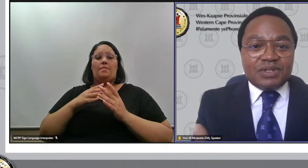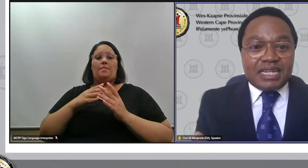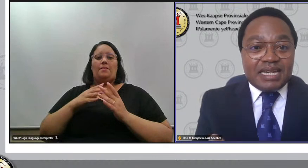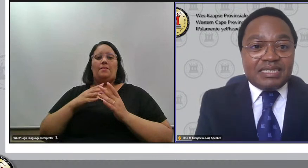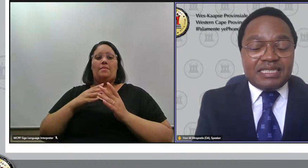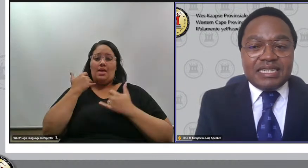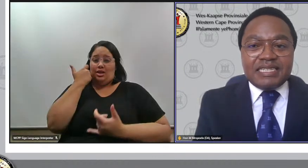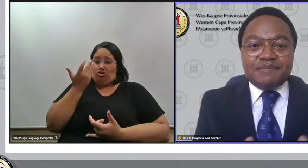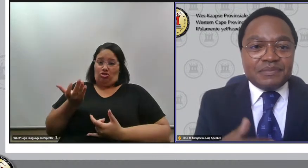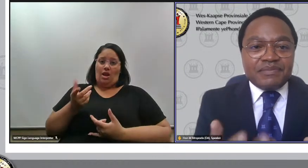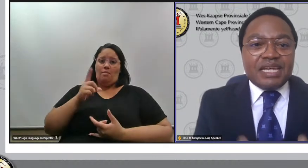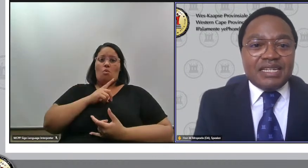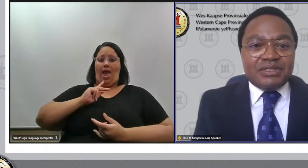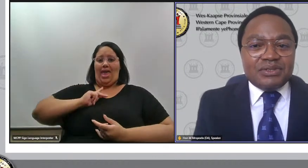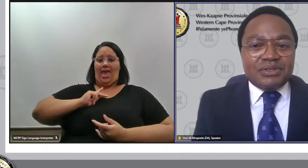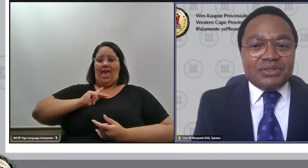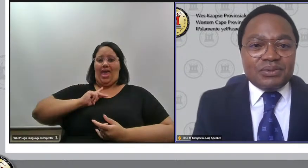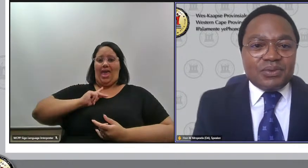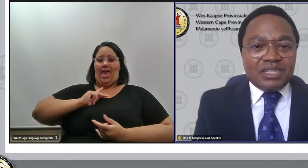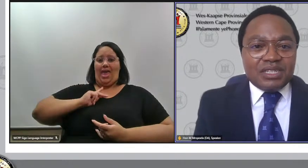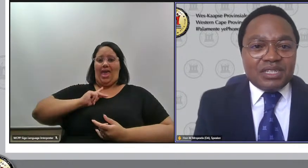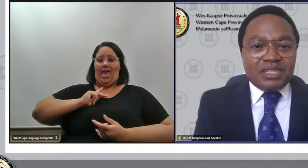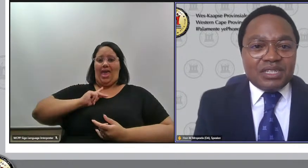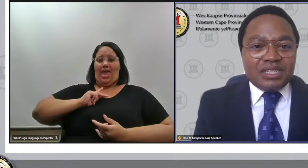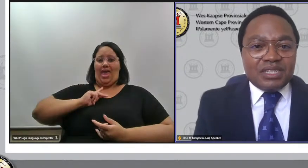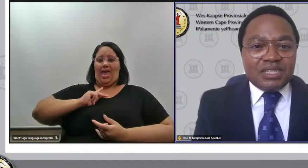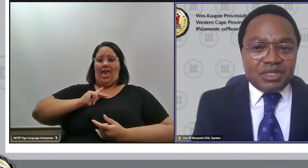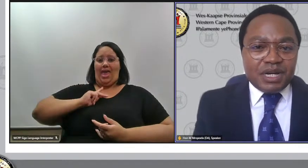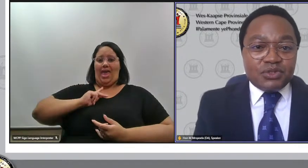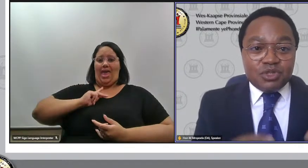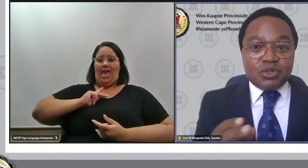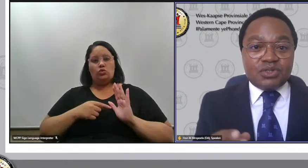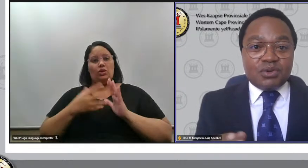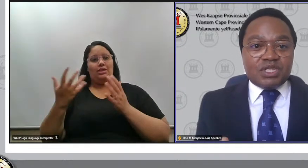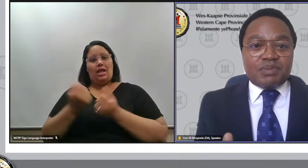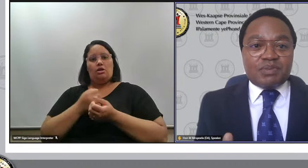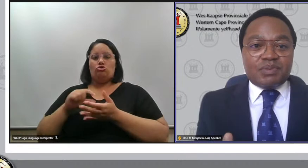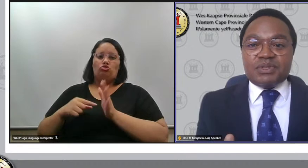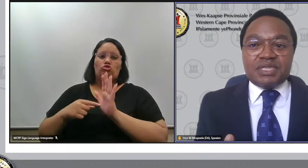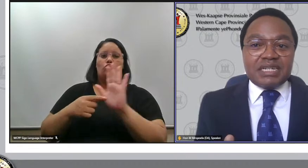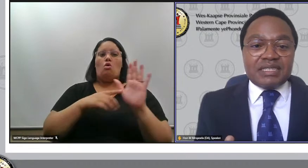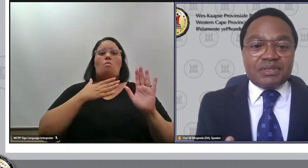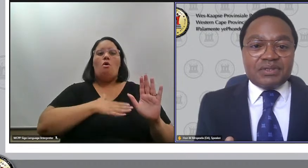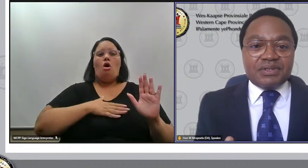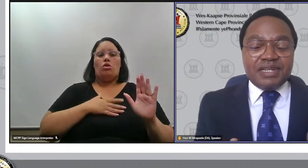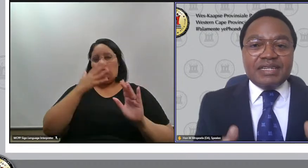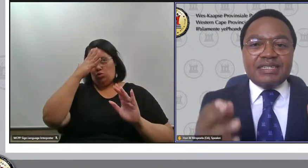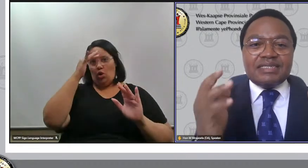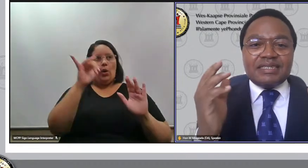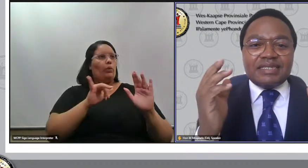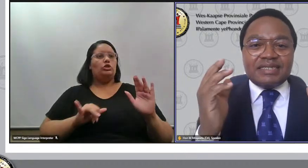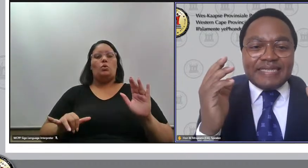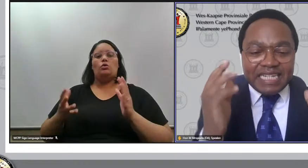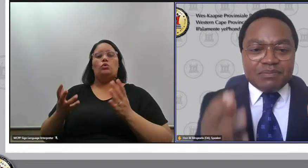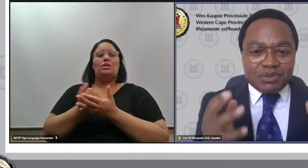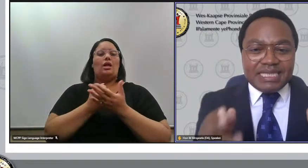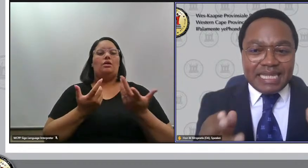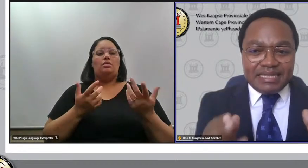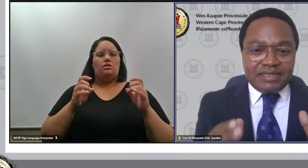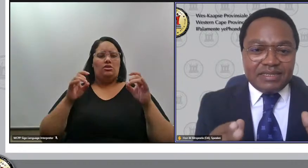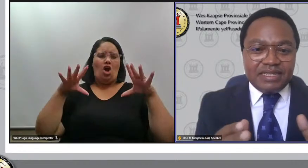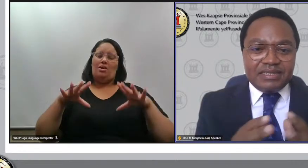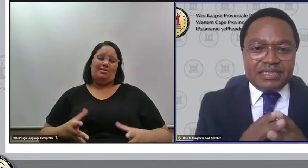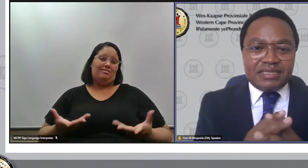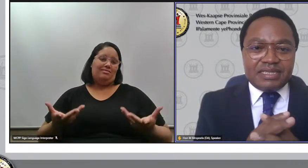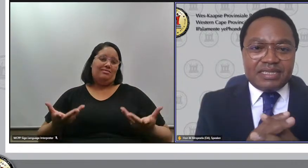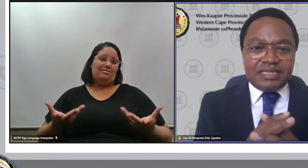embarrassing. You've got a guest here and you want to take them to the bathroom. You don't know which bathroom to take them to. It's such a terrible